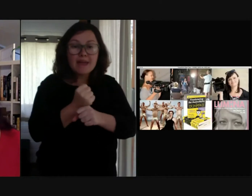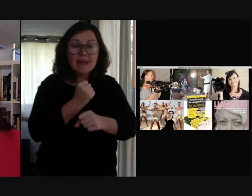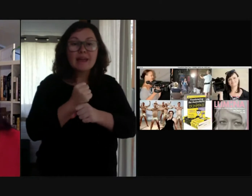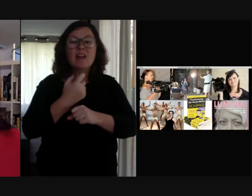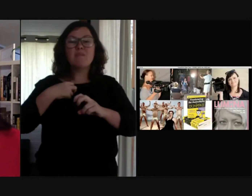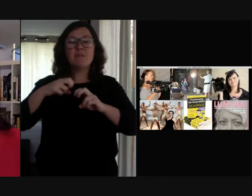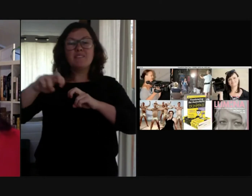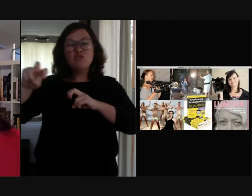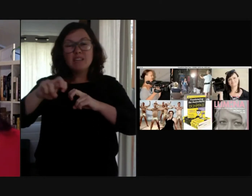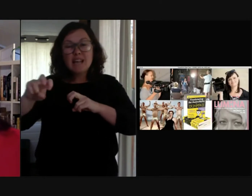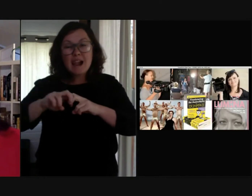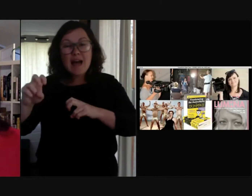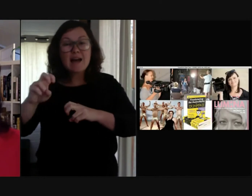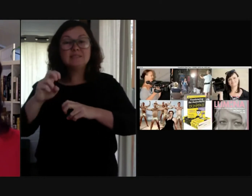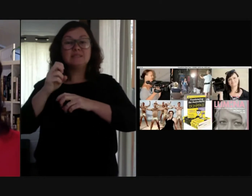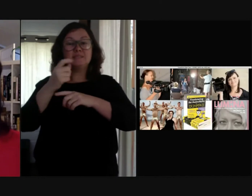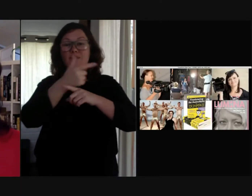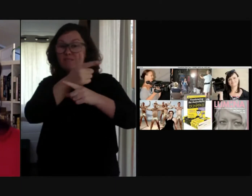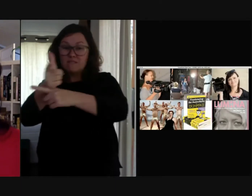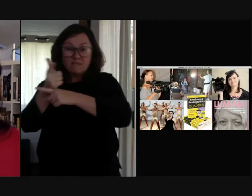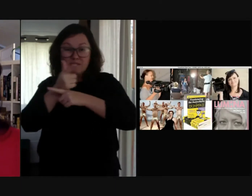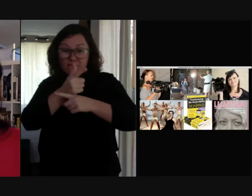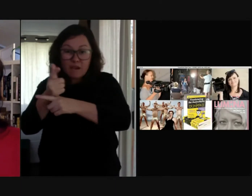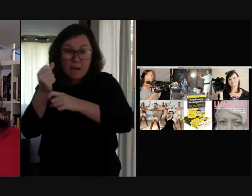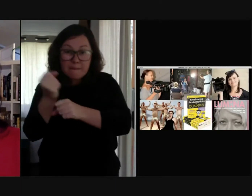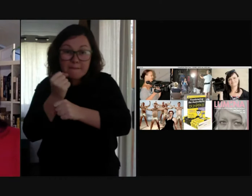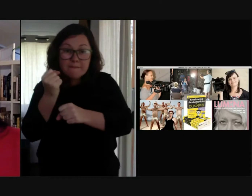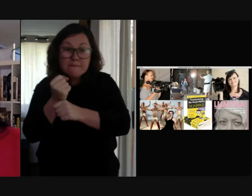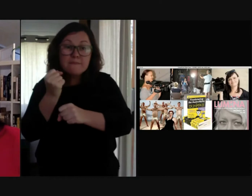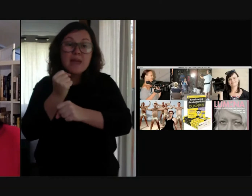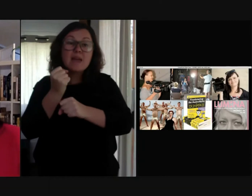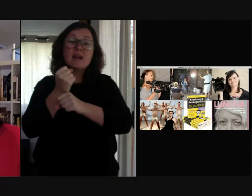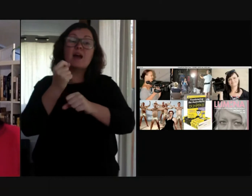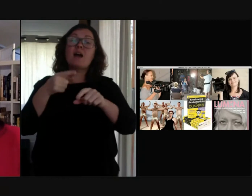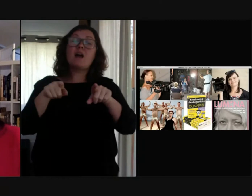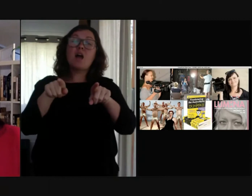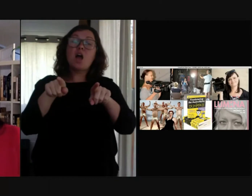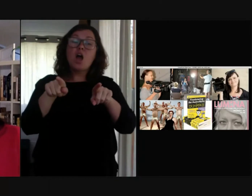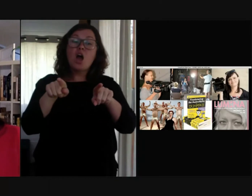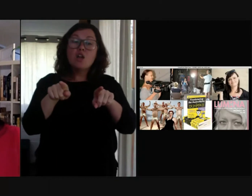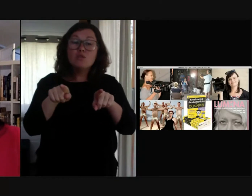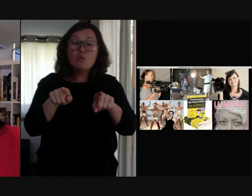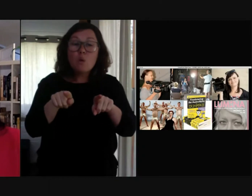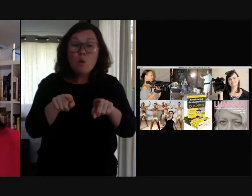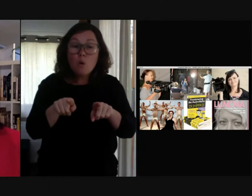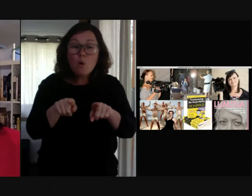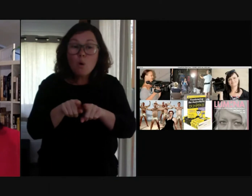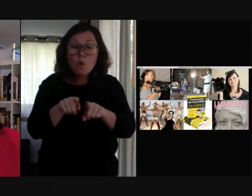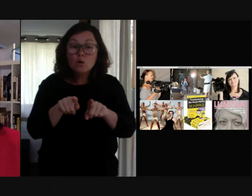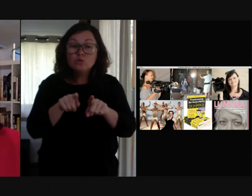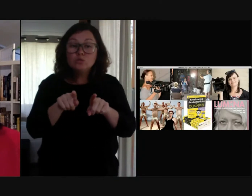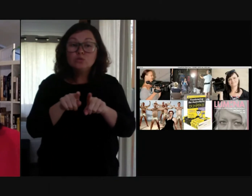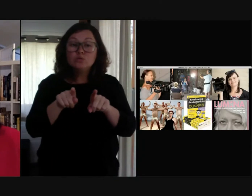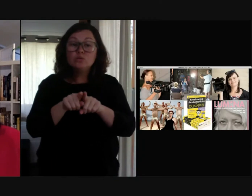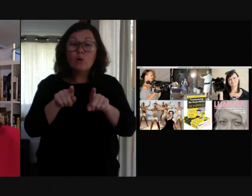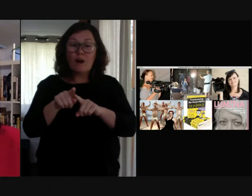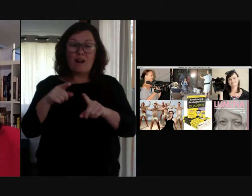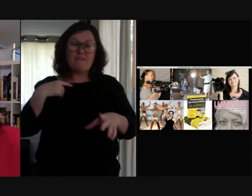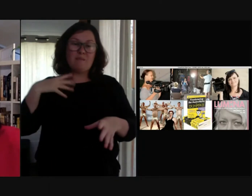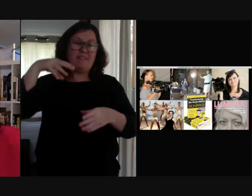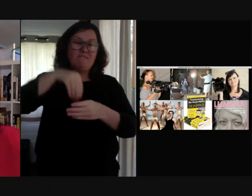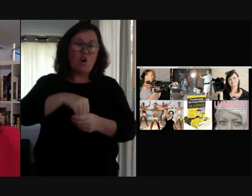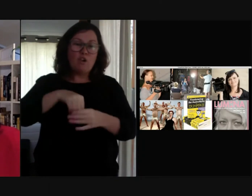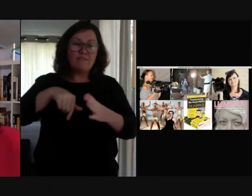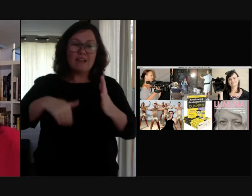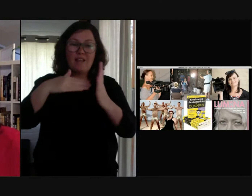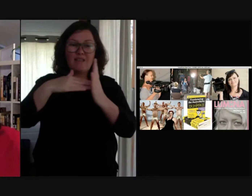production company called Two Shot Media for about 20 years. So I feel like I'm an